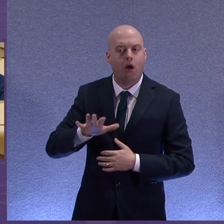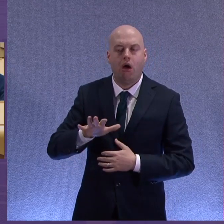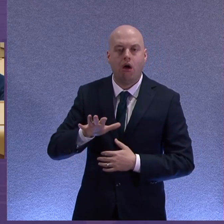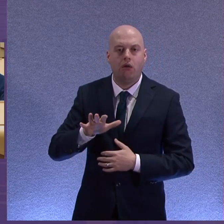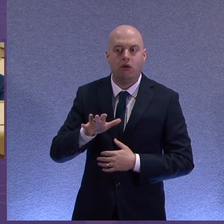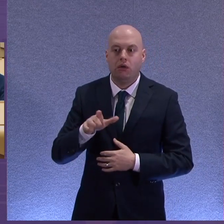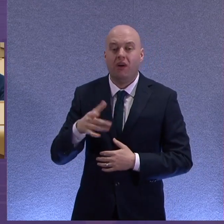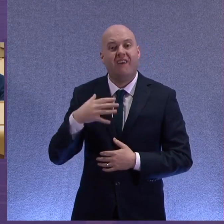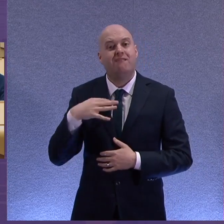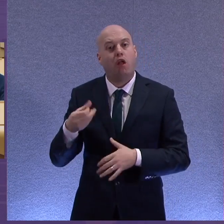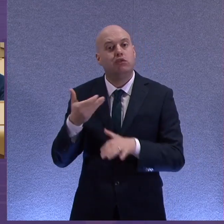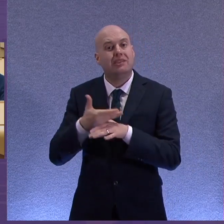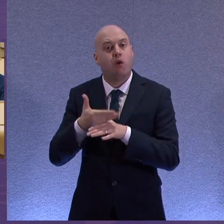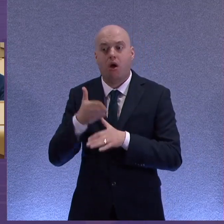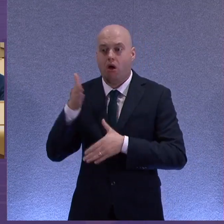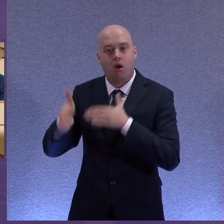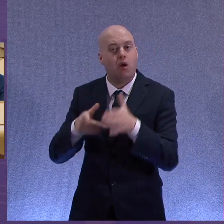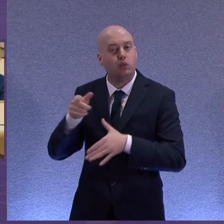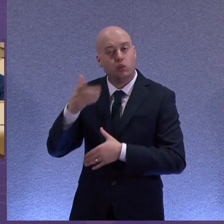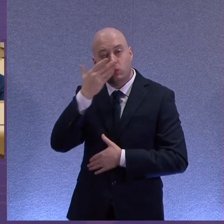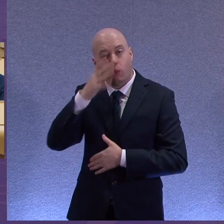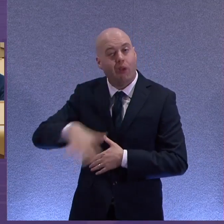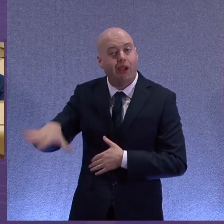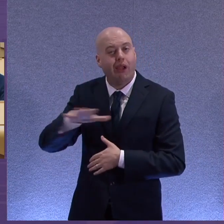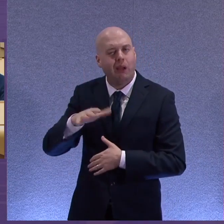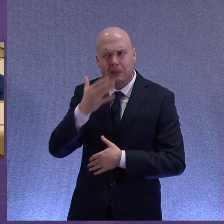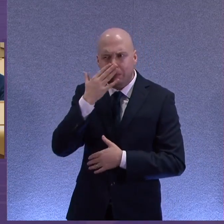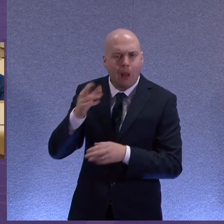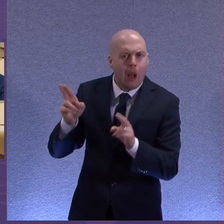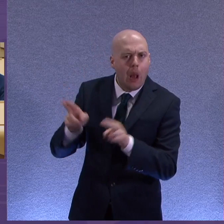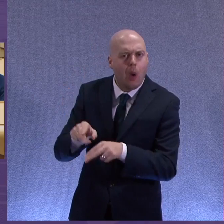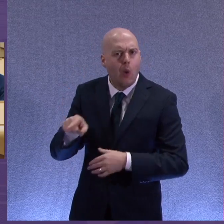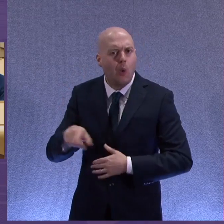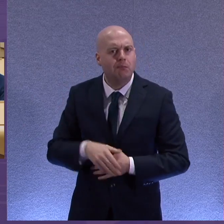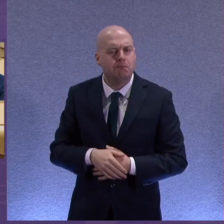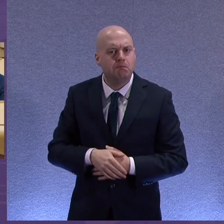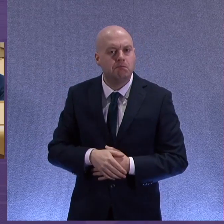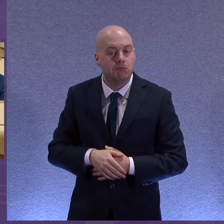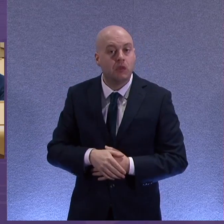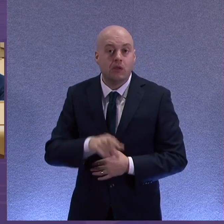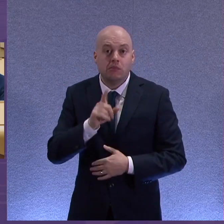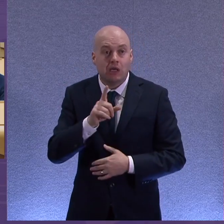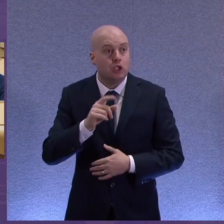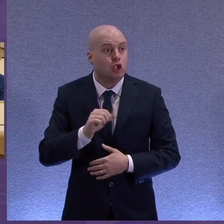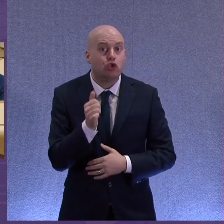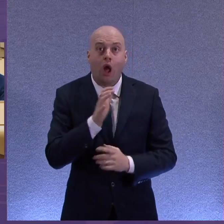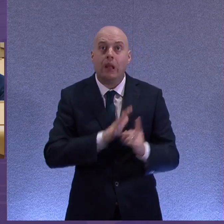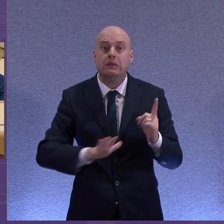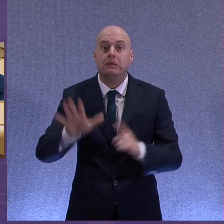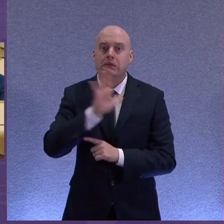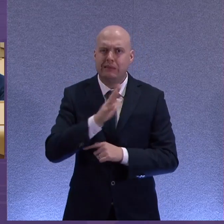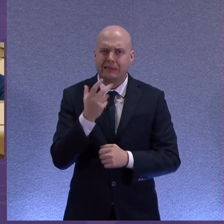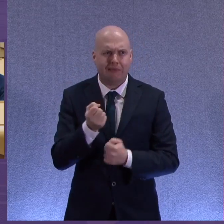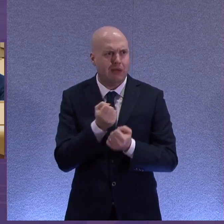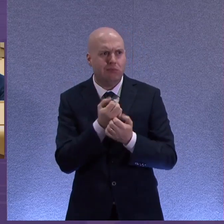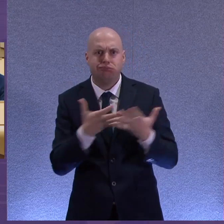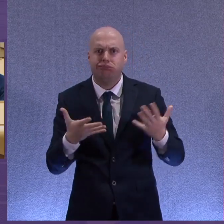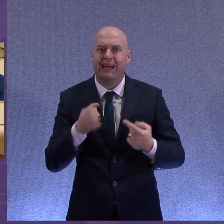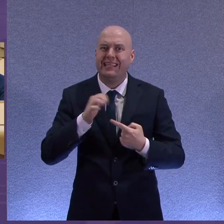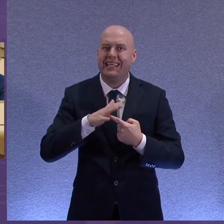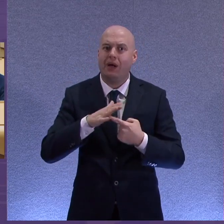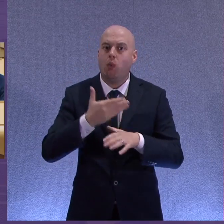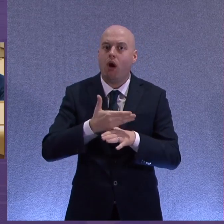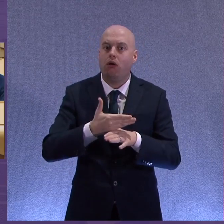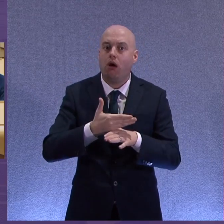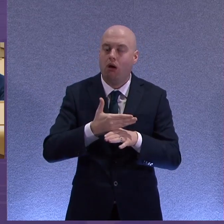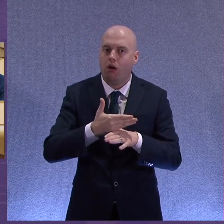manageable. However, I know too that the variable sector inclusion on the key worker list between Scotland and the rest of the UK remains troubling to key sectors